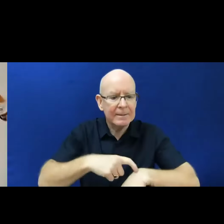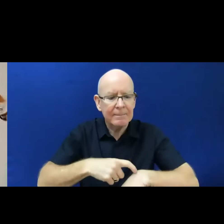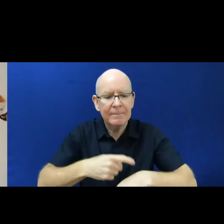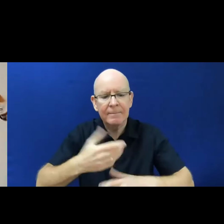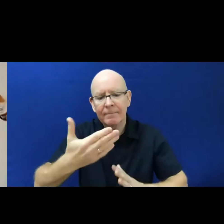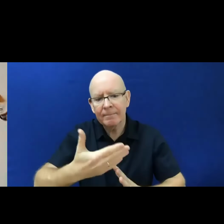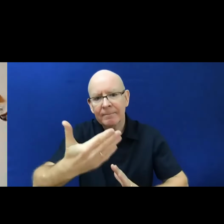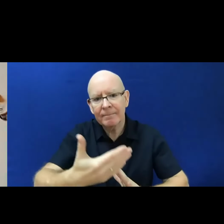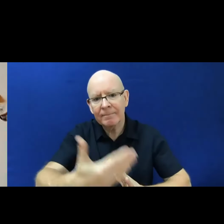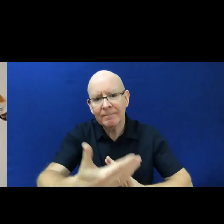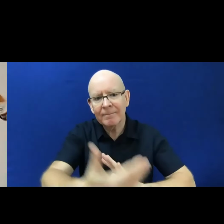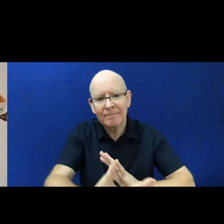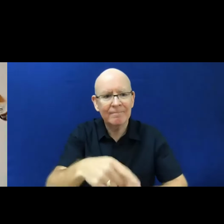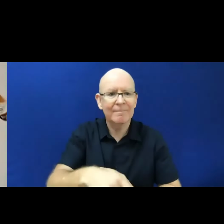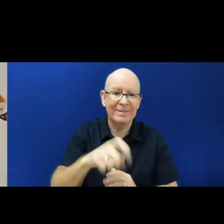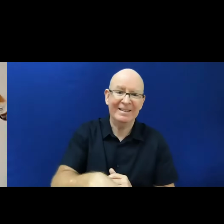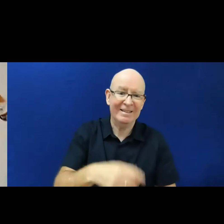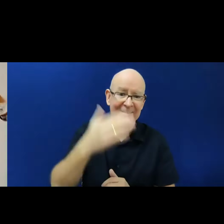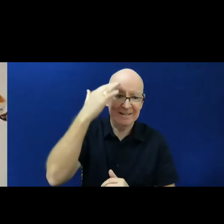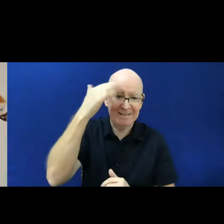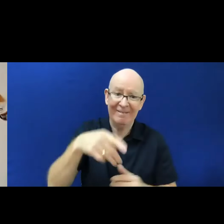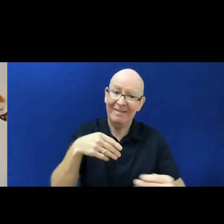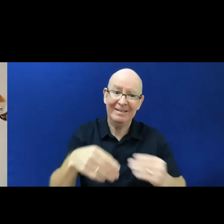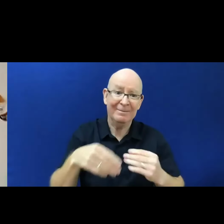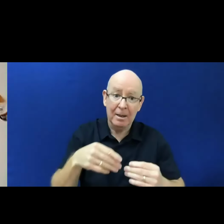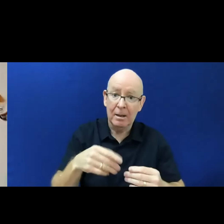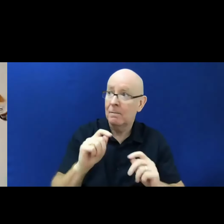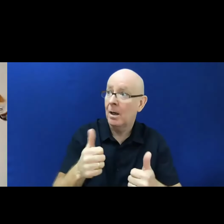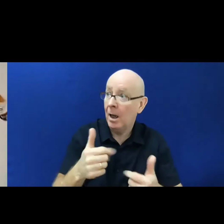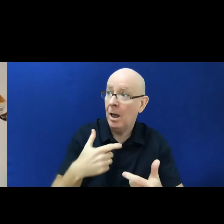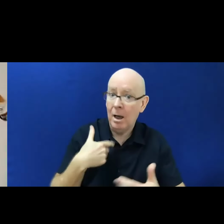with research, with disability research. Thank you for your attention.